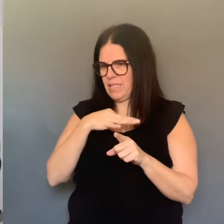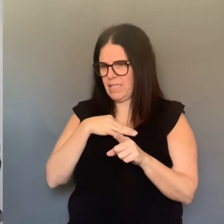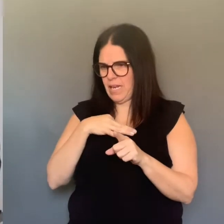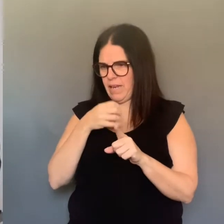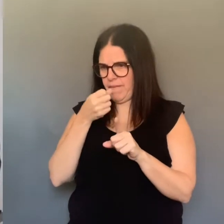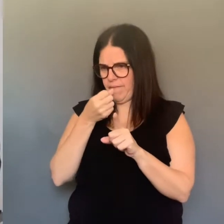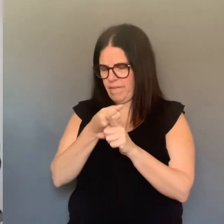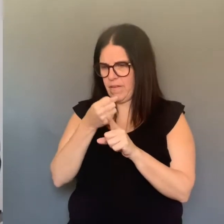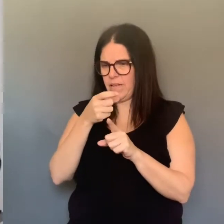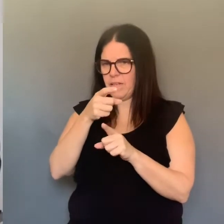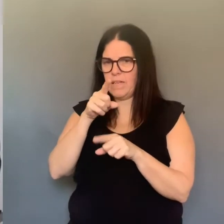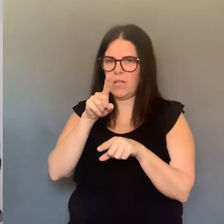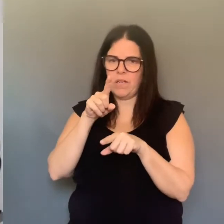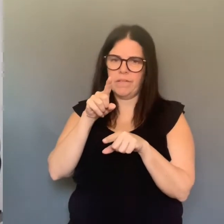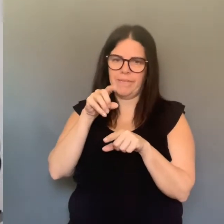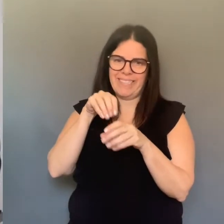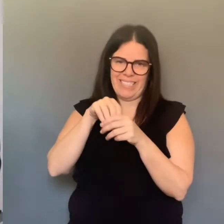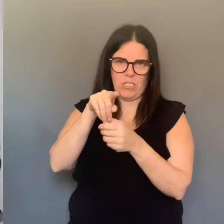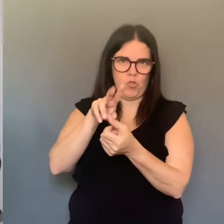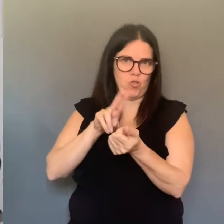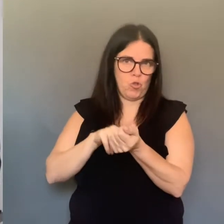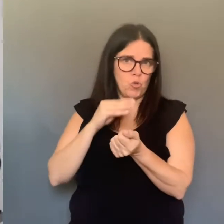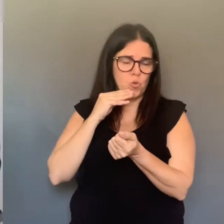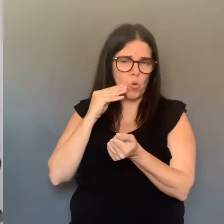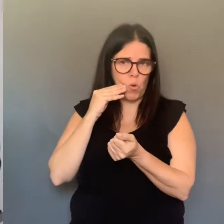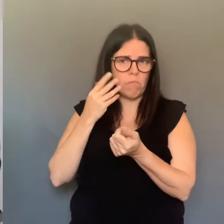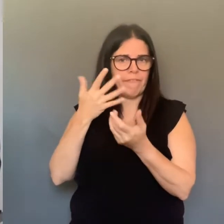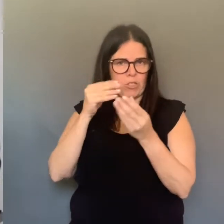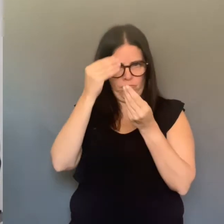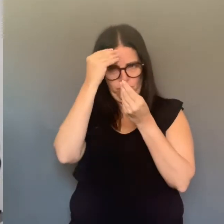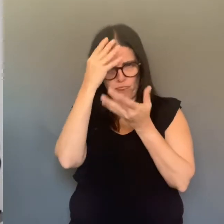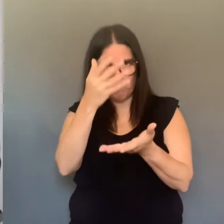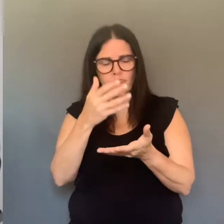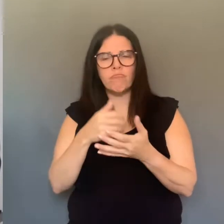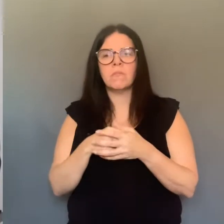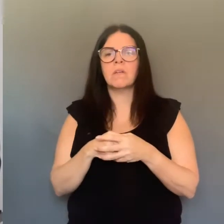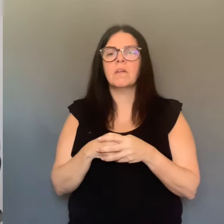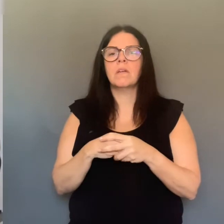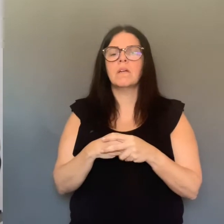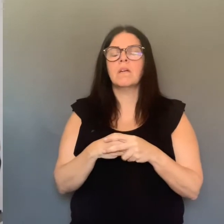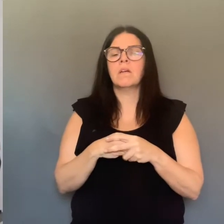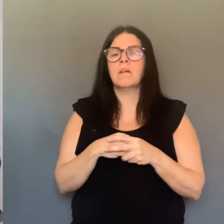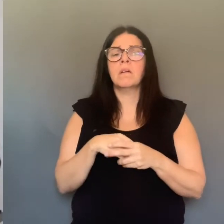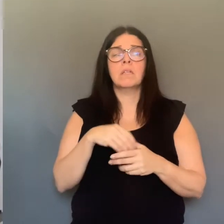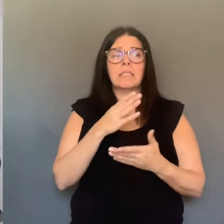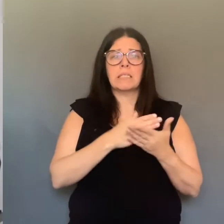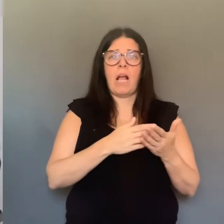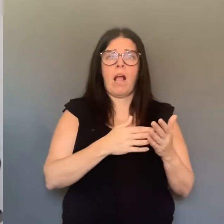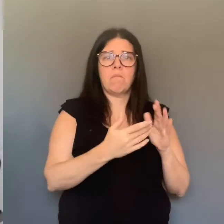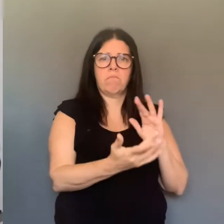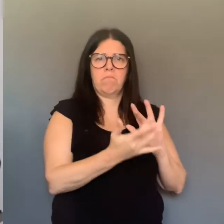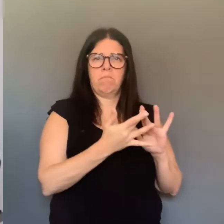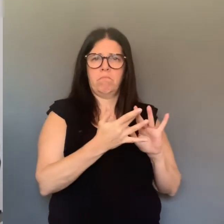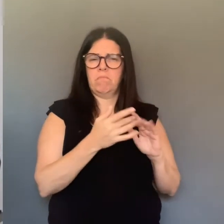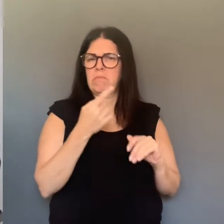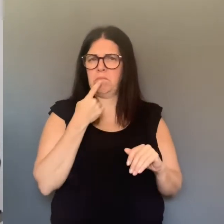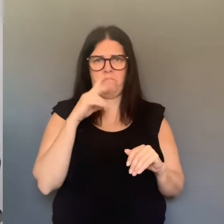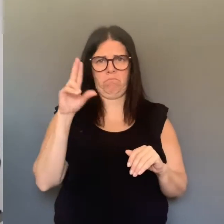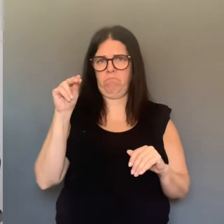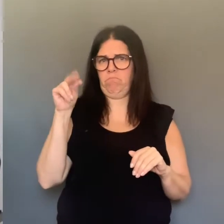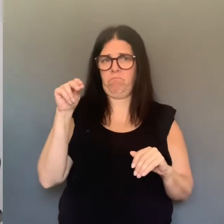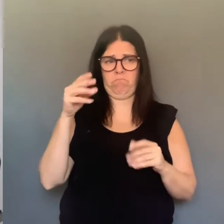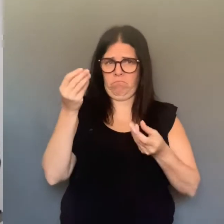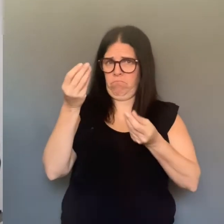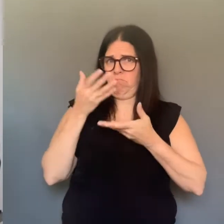heard from a number of readers who've said that that is not the case and that residents and staff did not know actually about